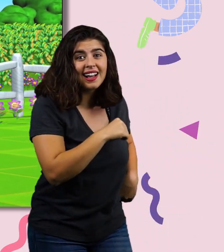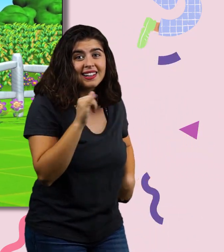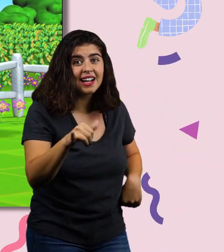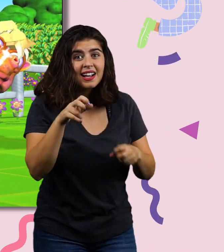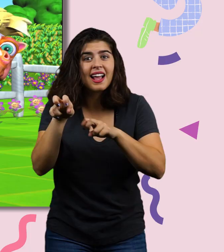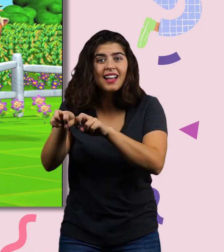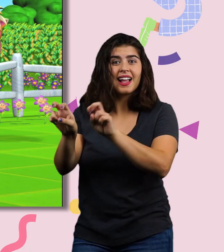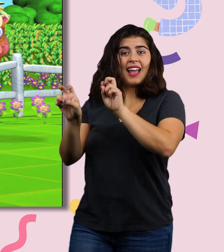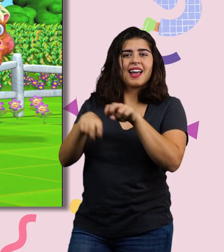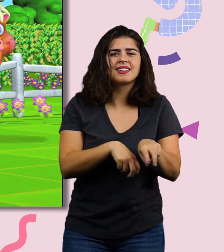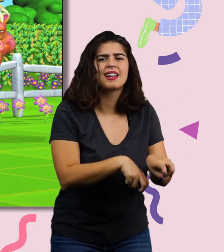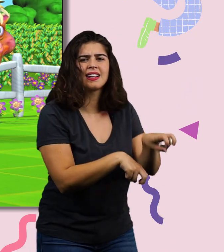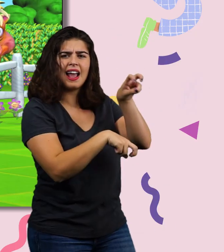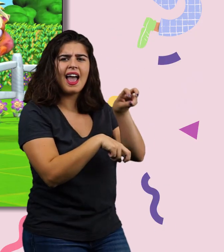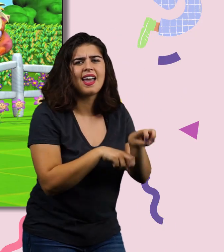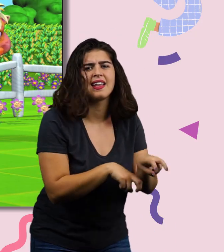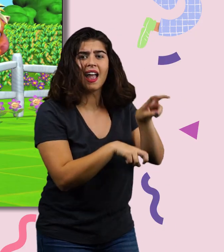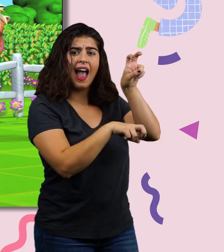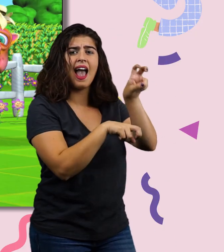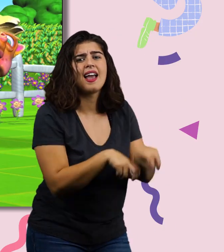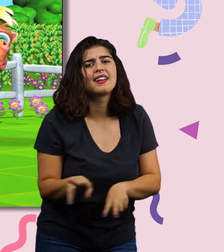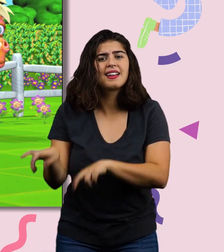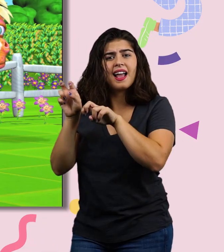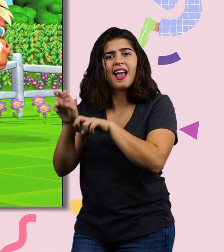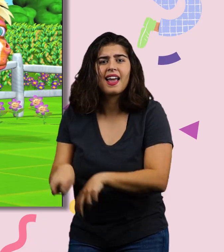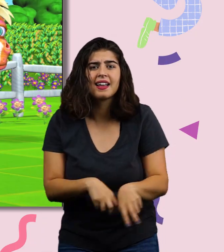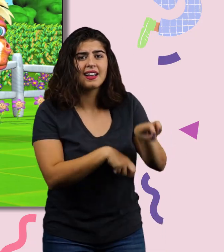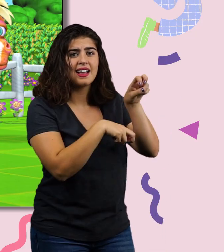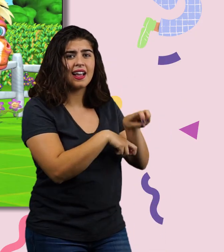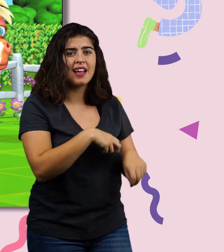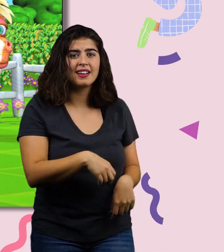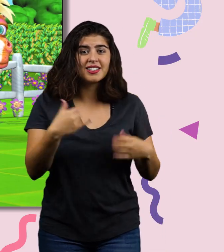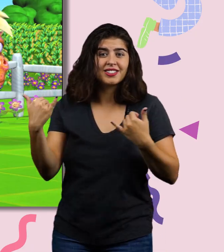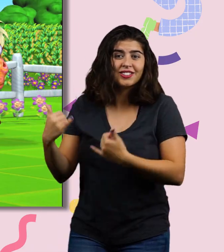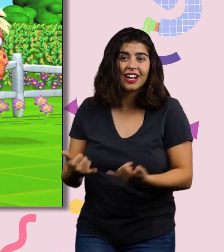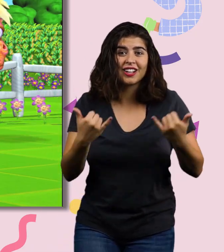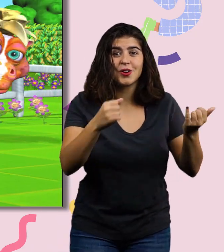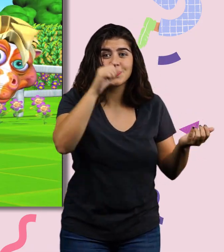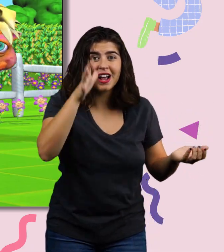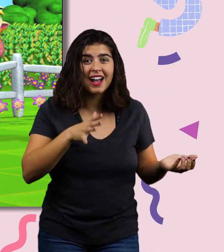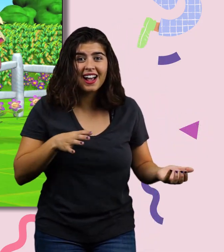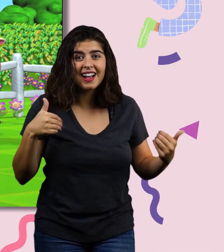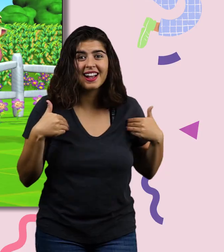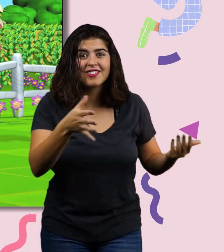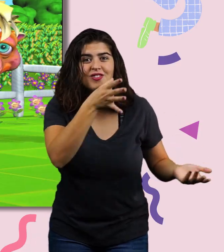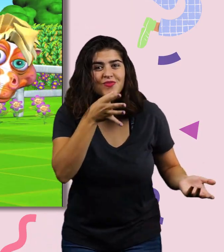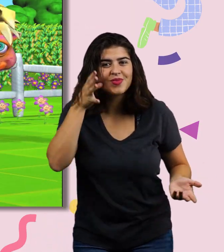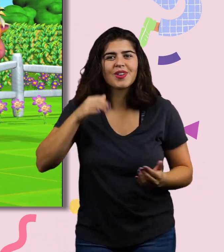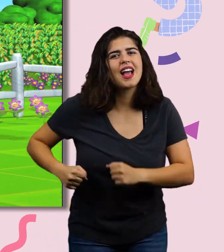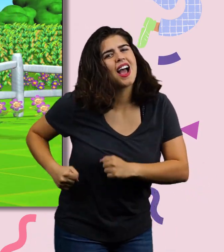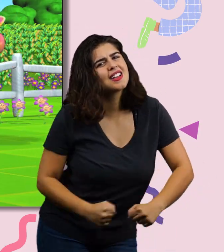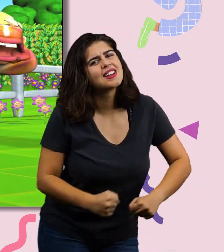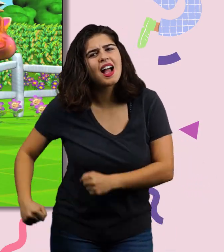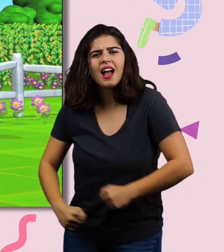E-I-E-I-O-E-O. With a neigh-neigh here and a neigh-neigh there, here a neigh, there a neigh, everywhere Bucky neighs. Old MacDonald had a